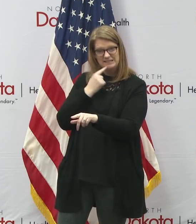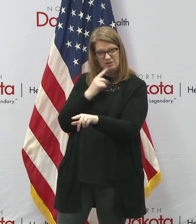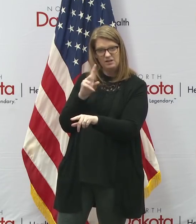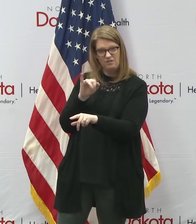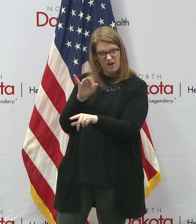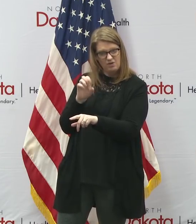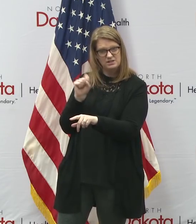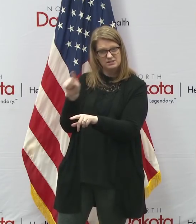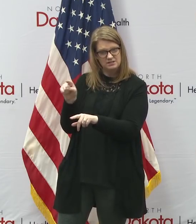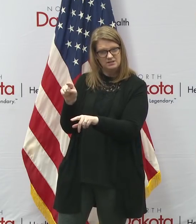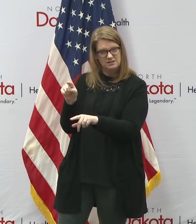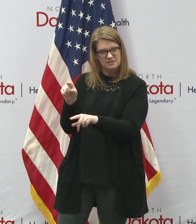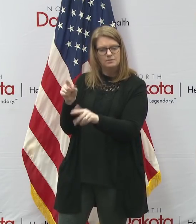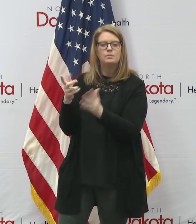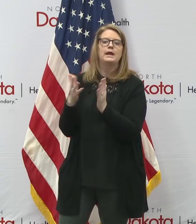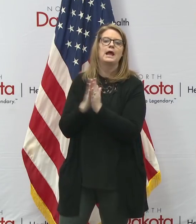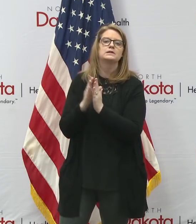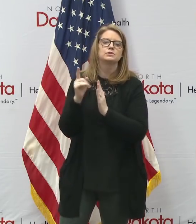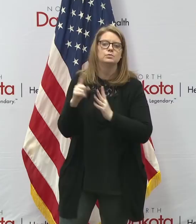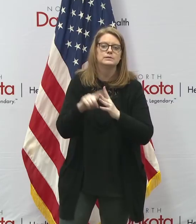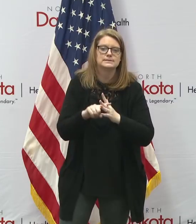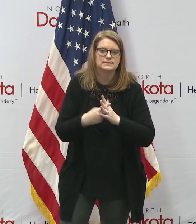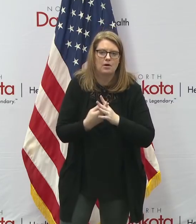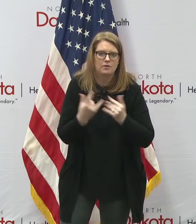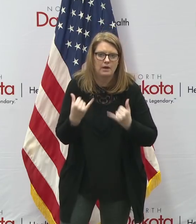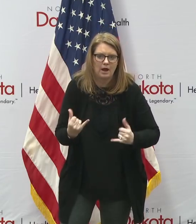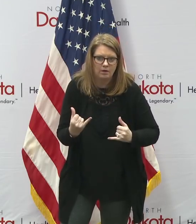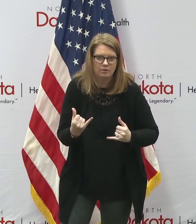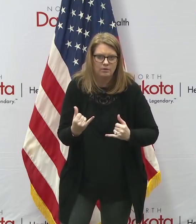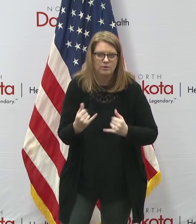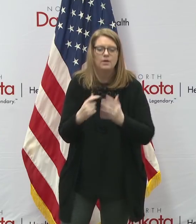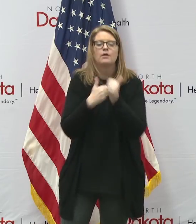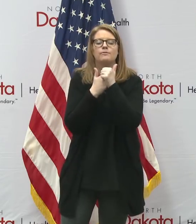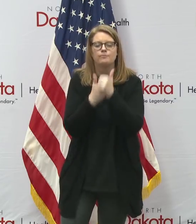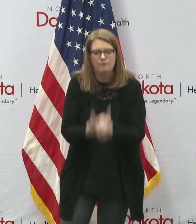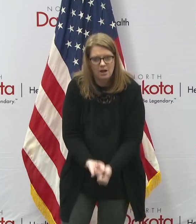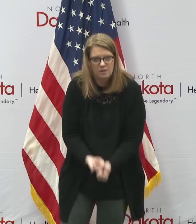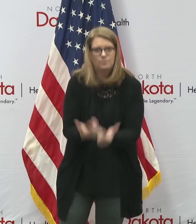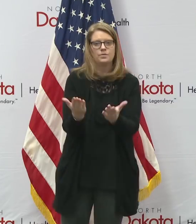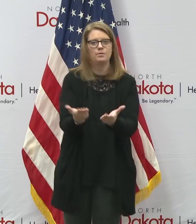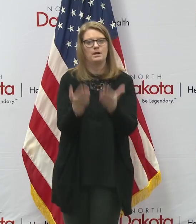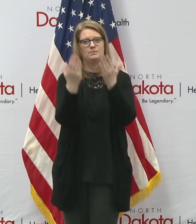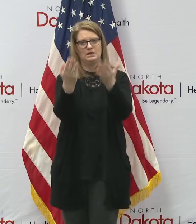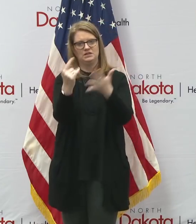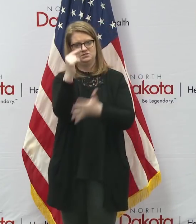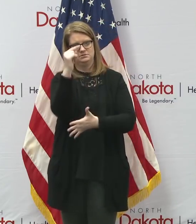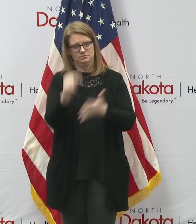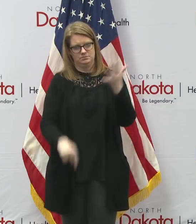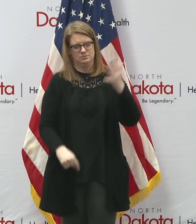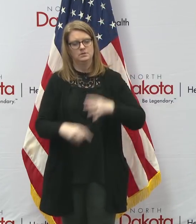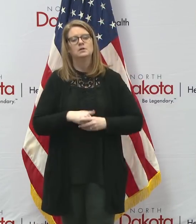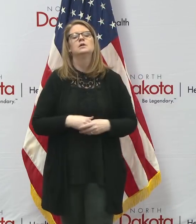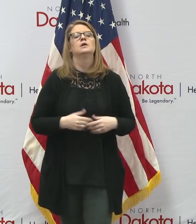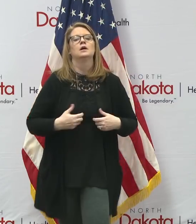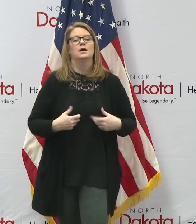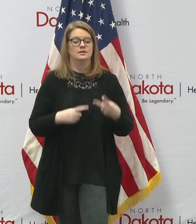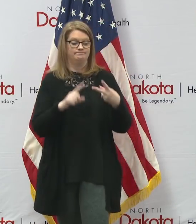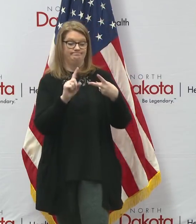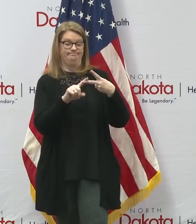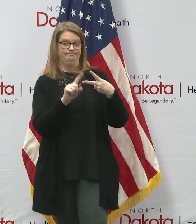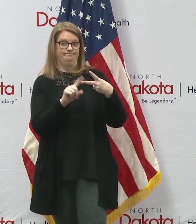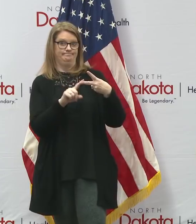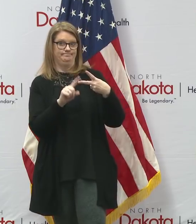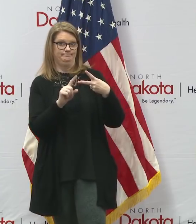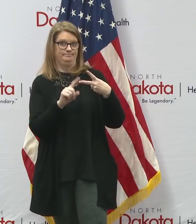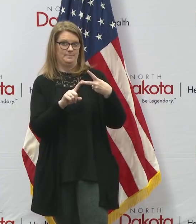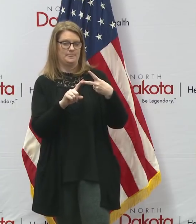virus, we ask you to begin practicing these health practices if you've not. The second thing you do, because this is